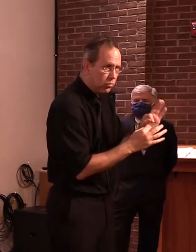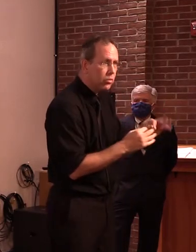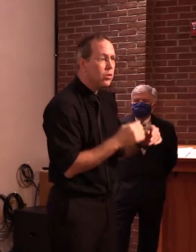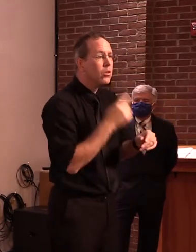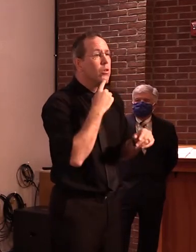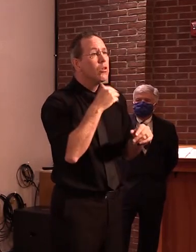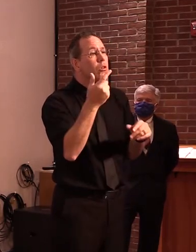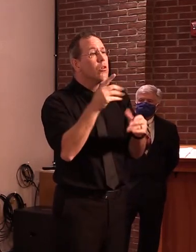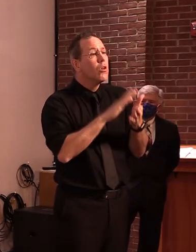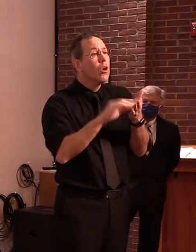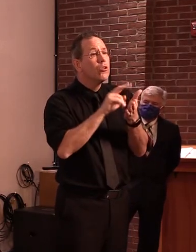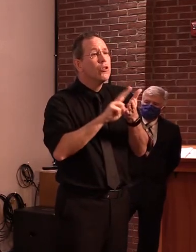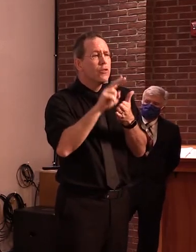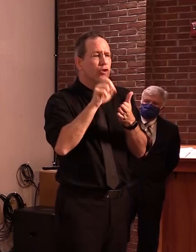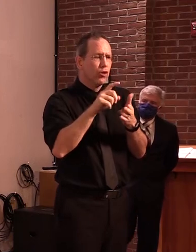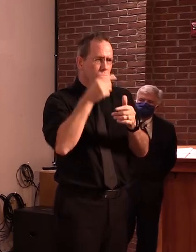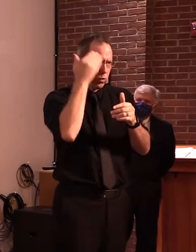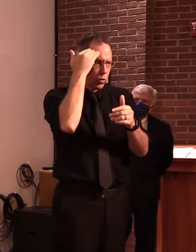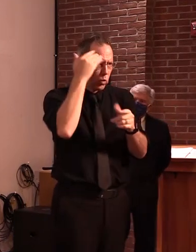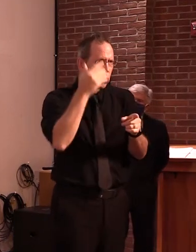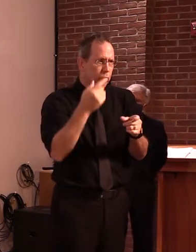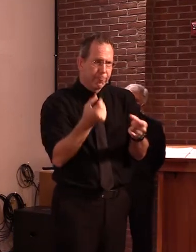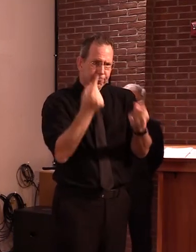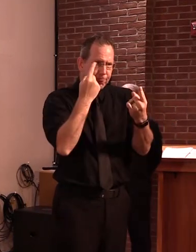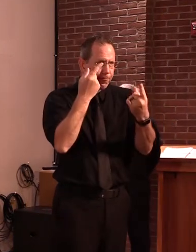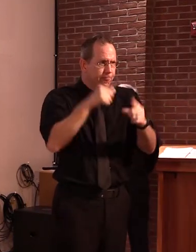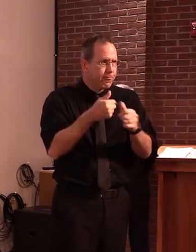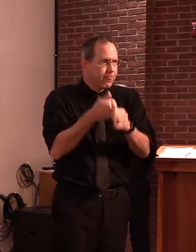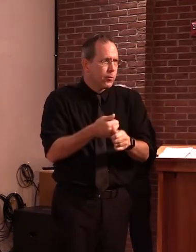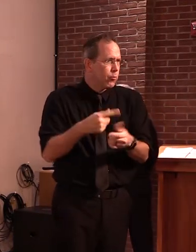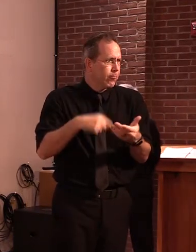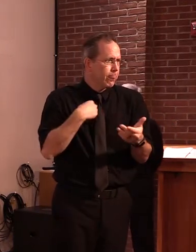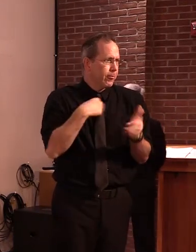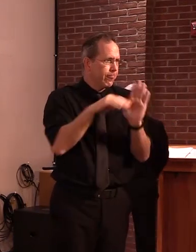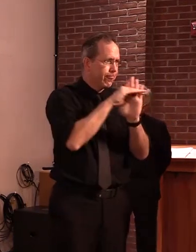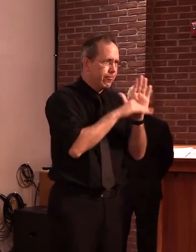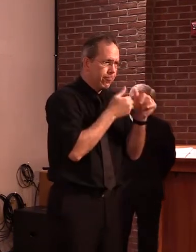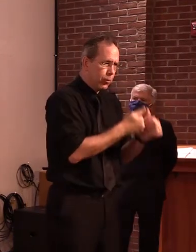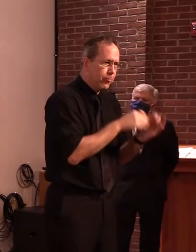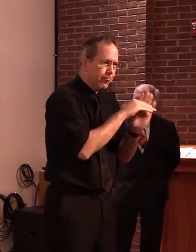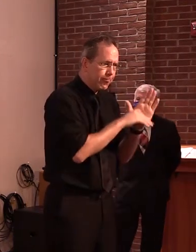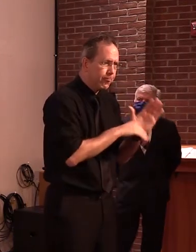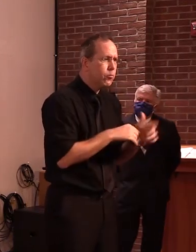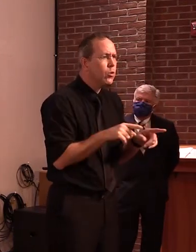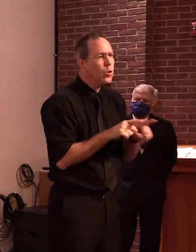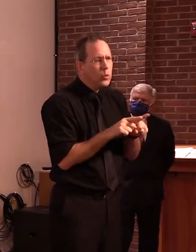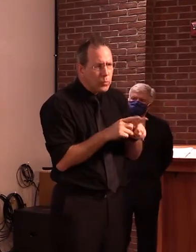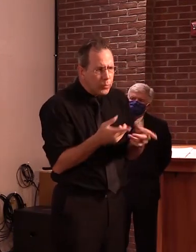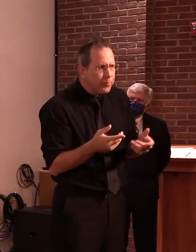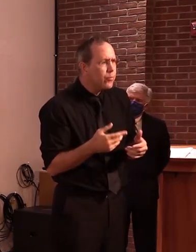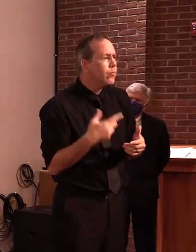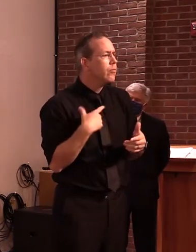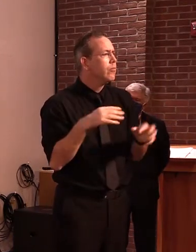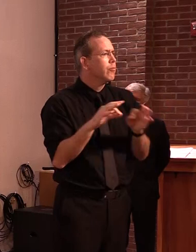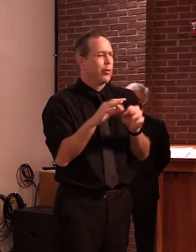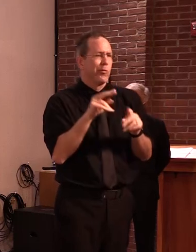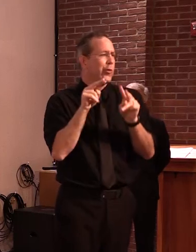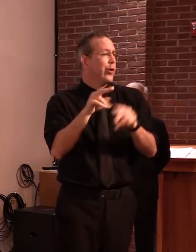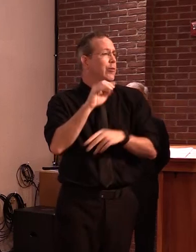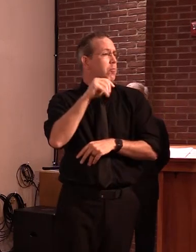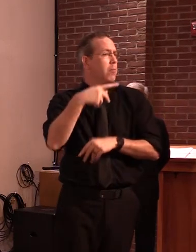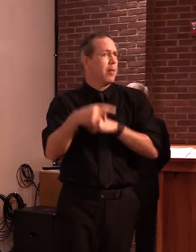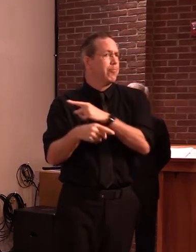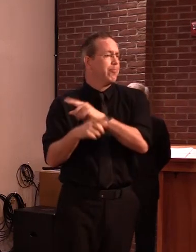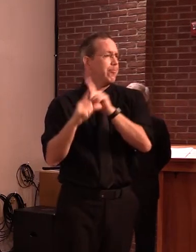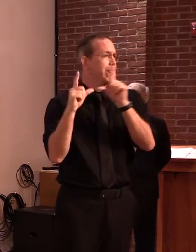them, understand that as well. So, as well, I think we have to continue to watch the map, and that's why, you know,